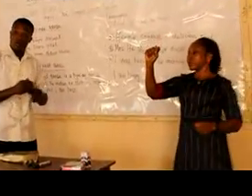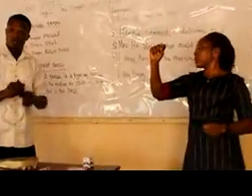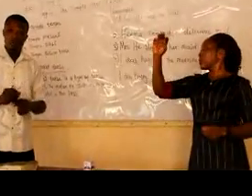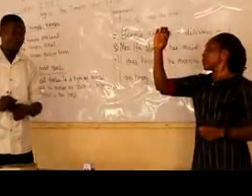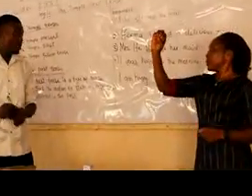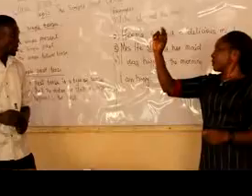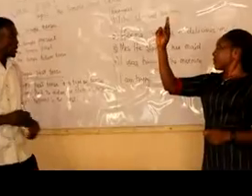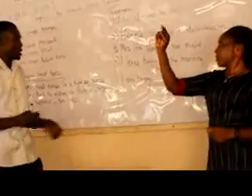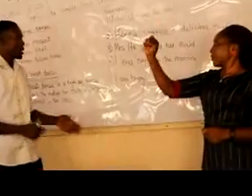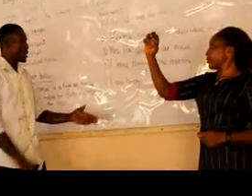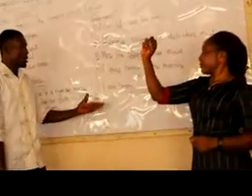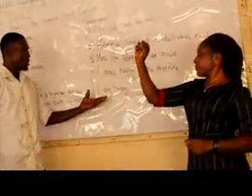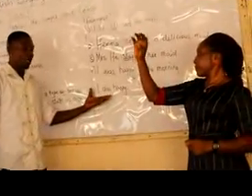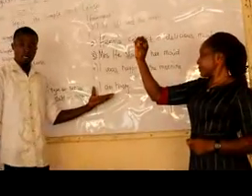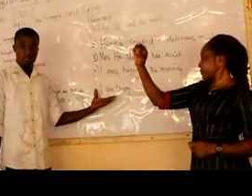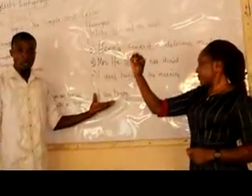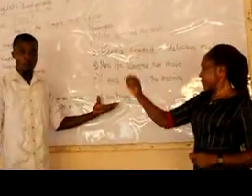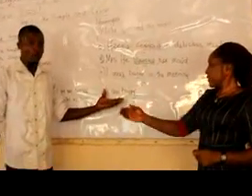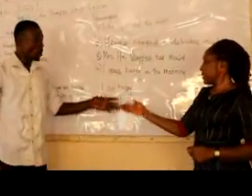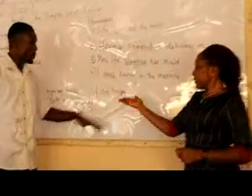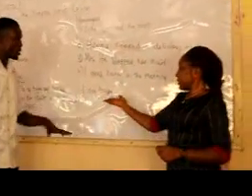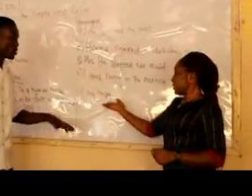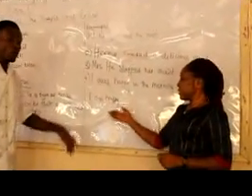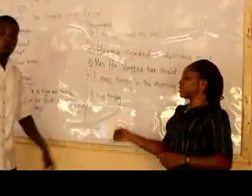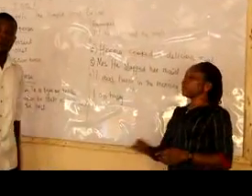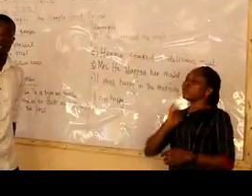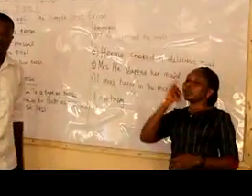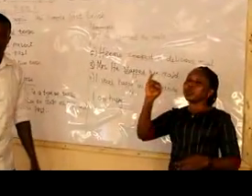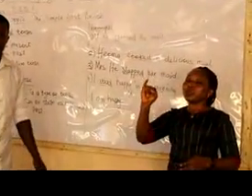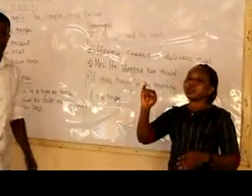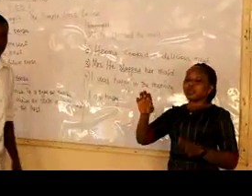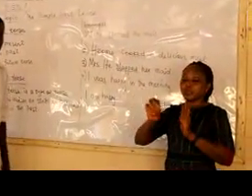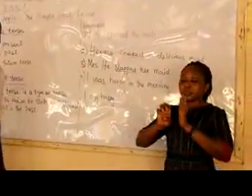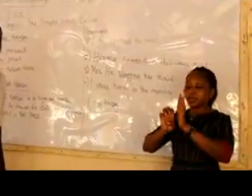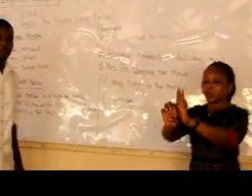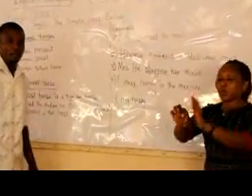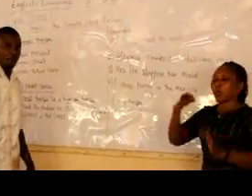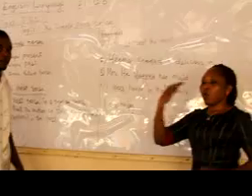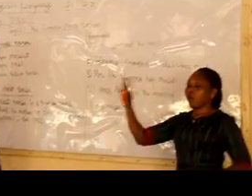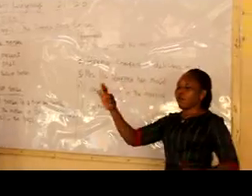I expect you to tell me that this is an example of a simple present tense.